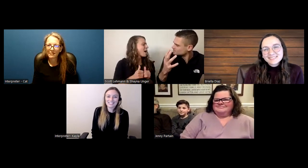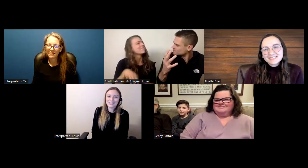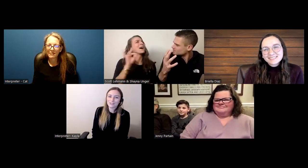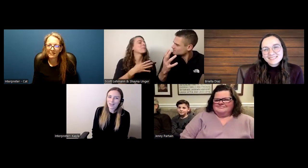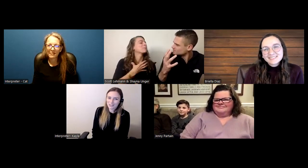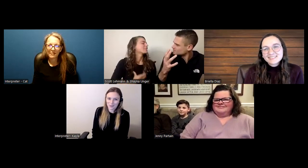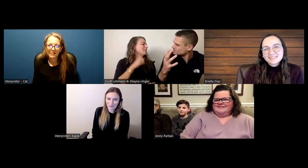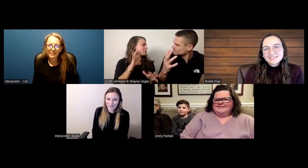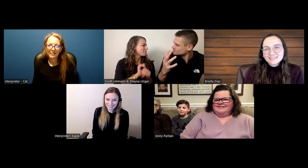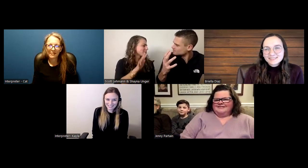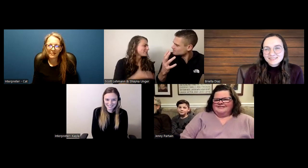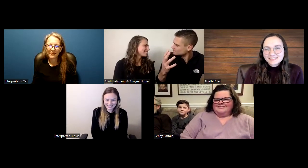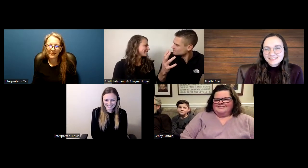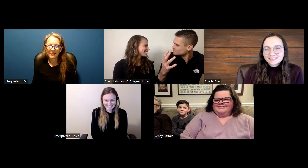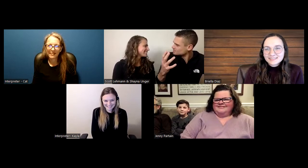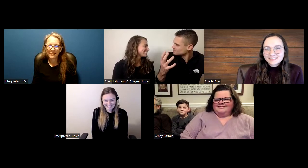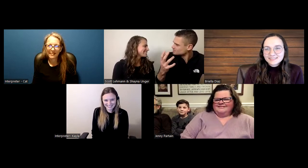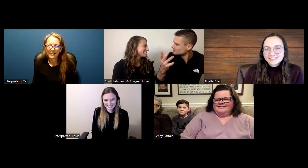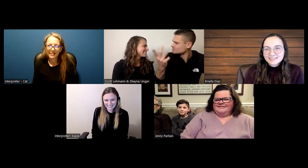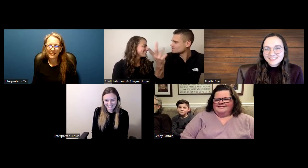This is his famous story.